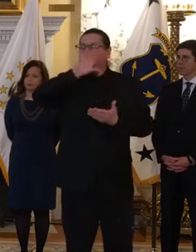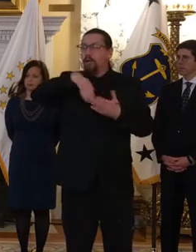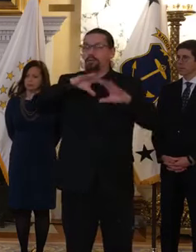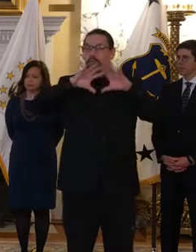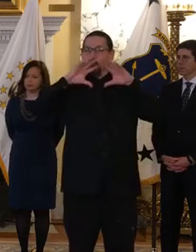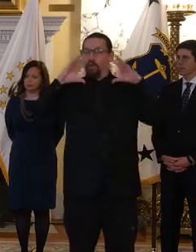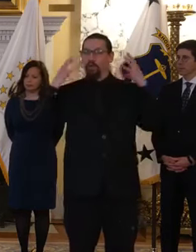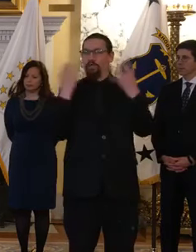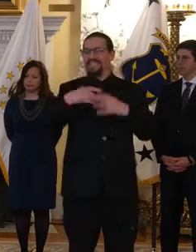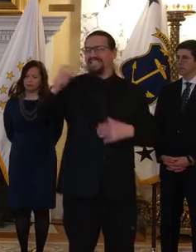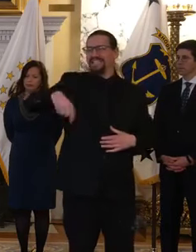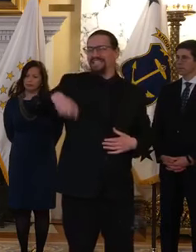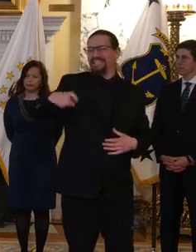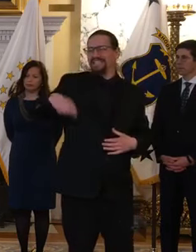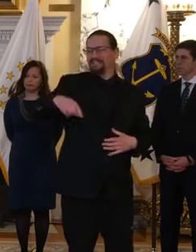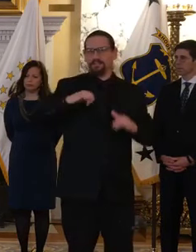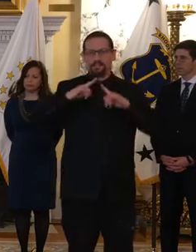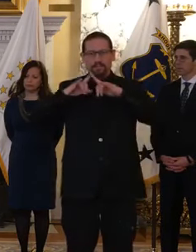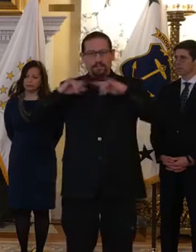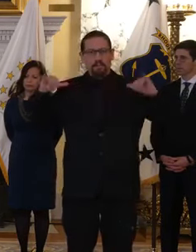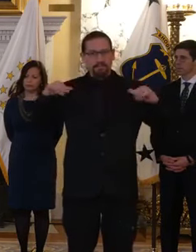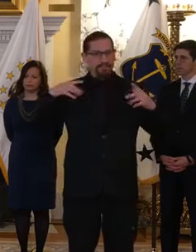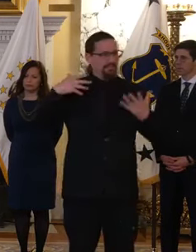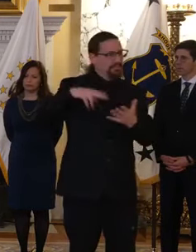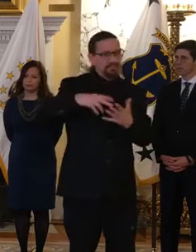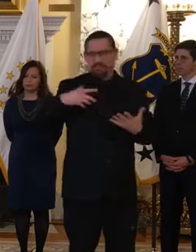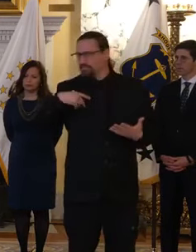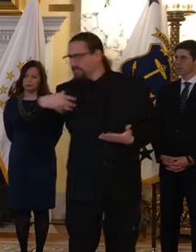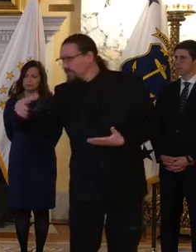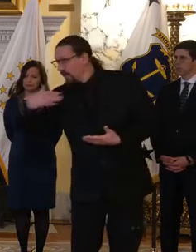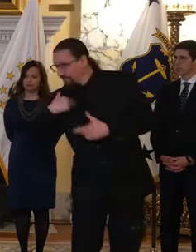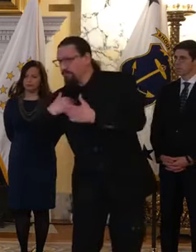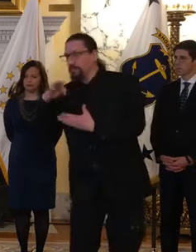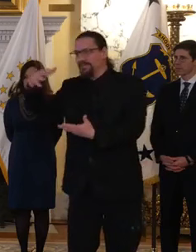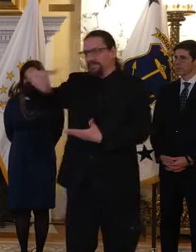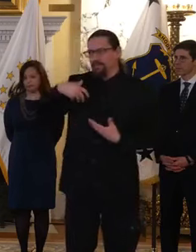for patients in these situations have the PPE that we